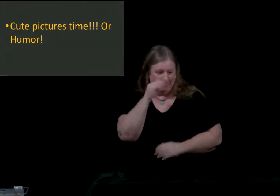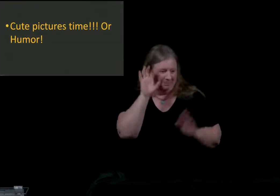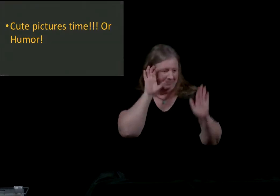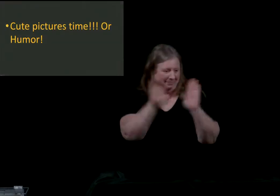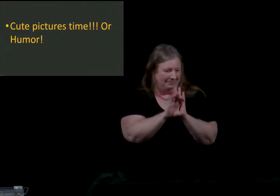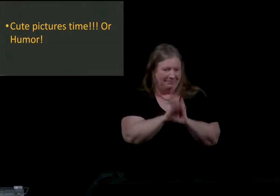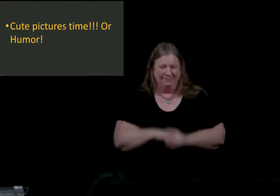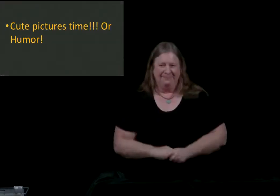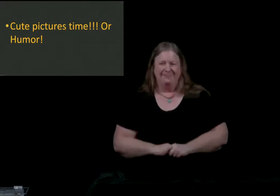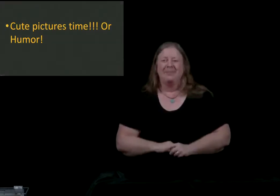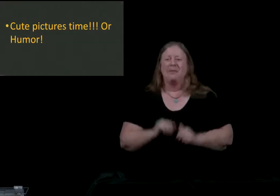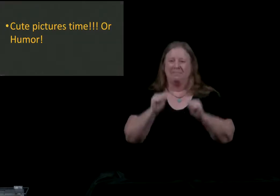Okay, now for some cute pictures.